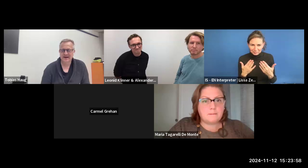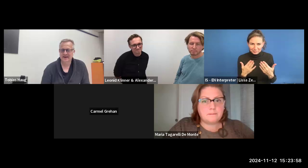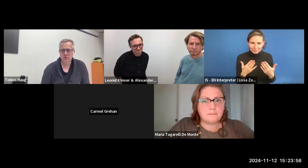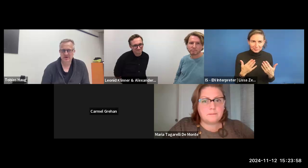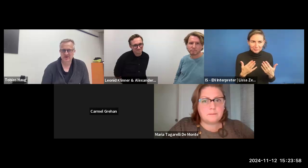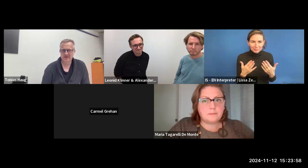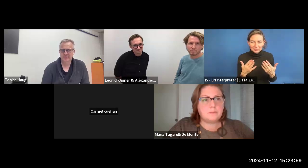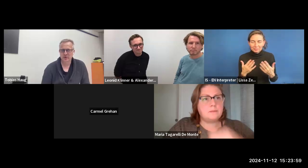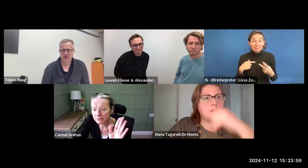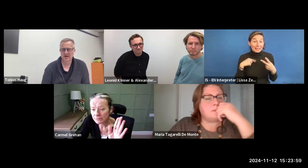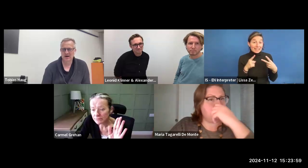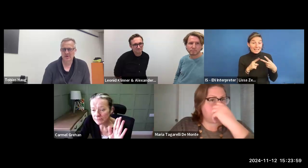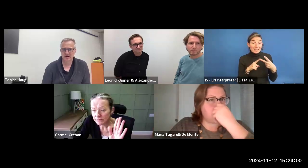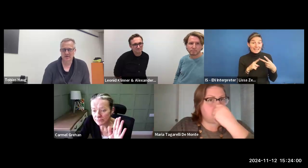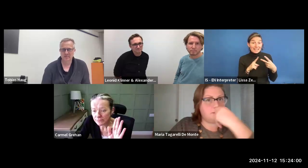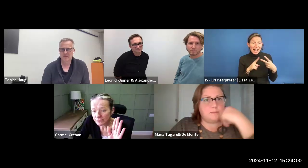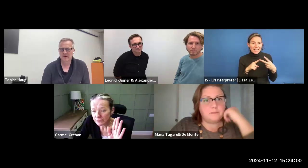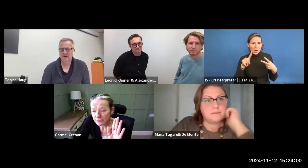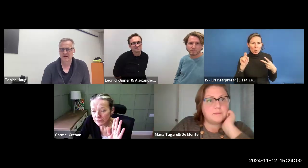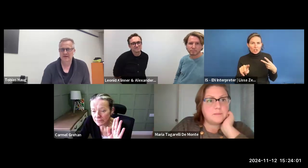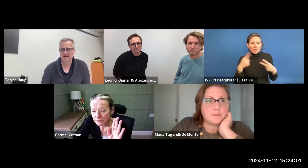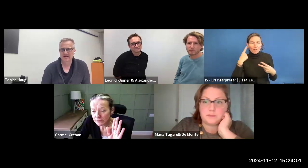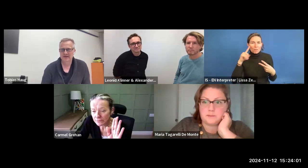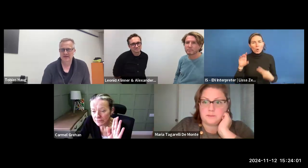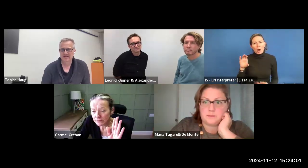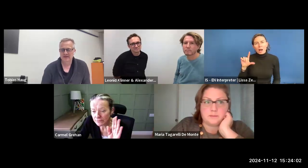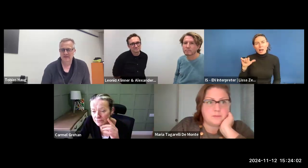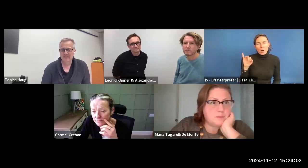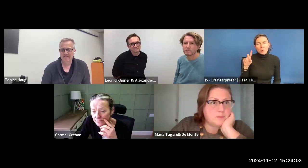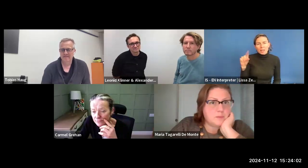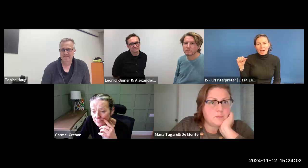And the second question is for Claudia.